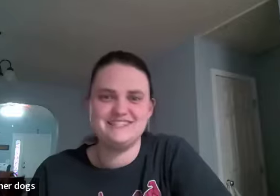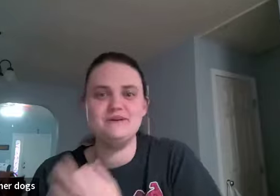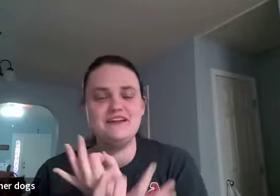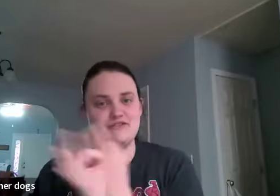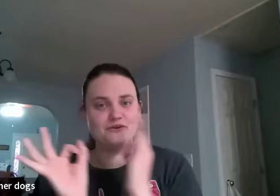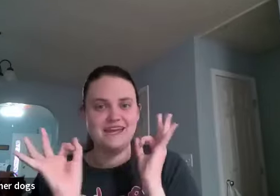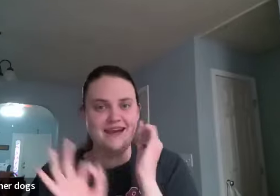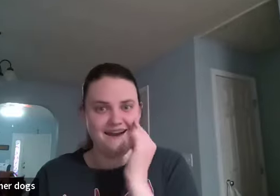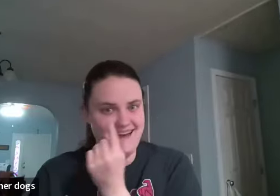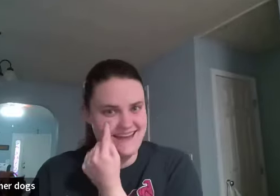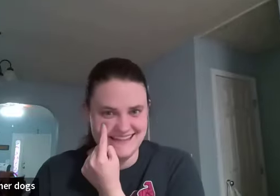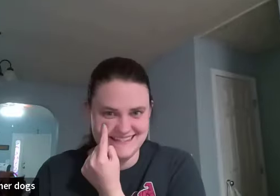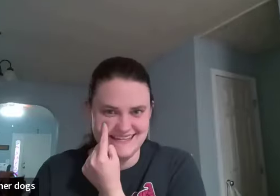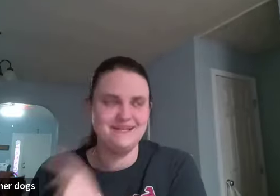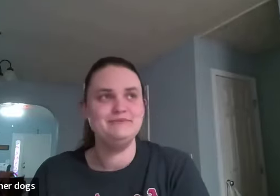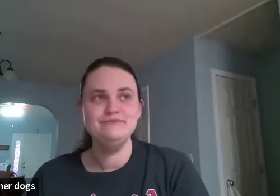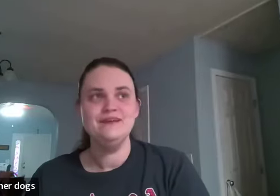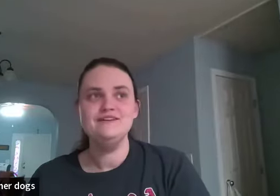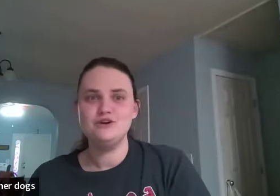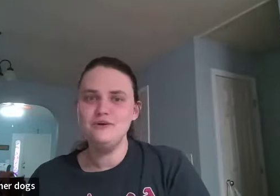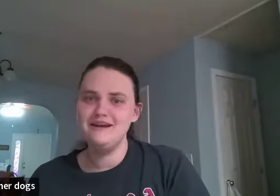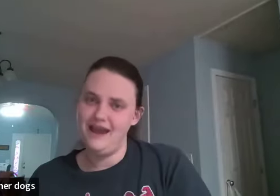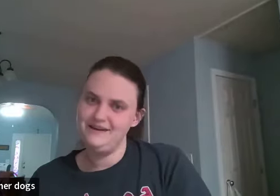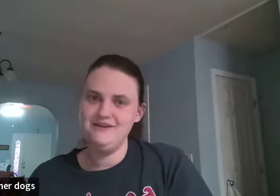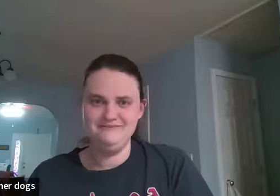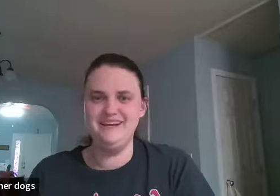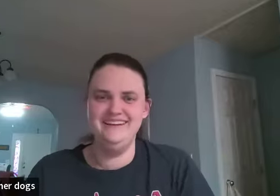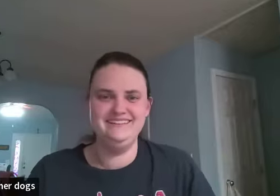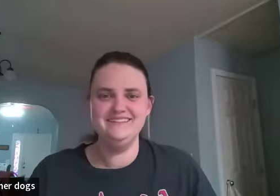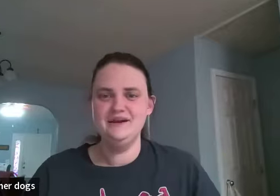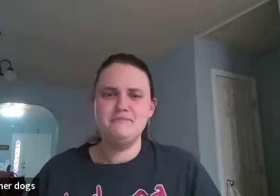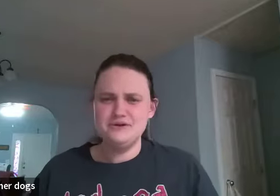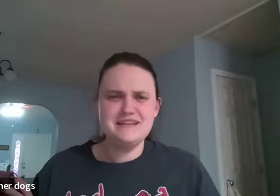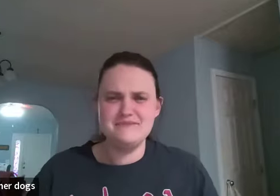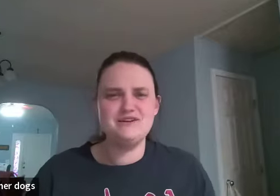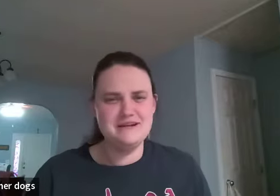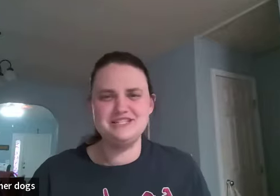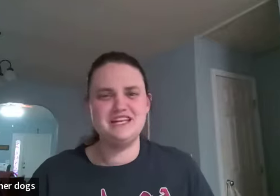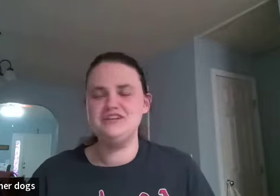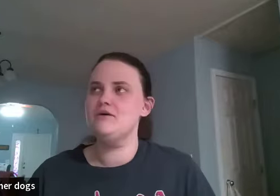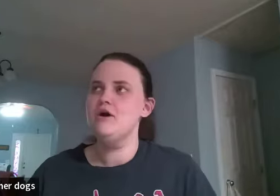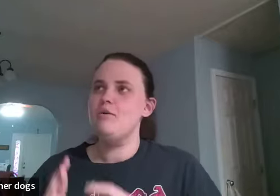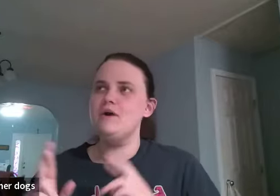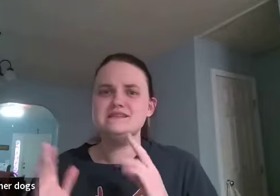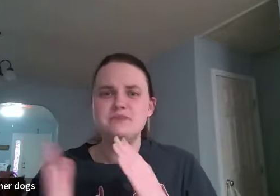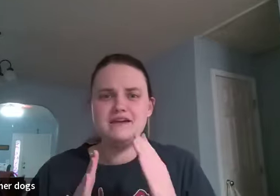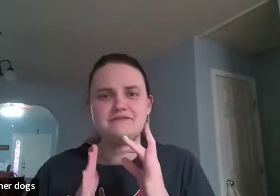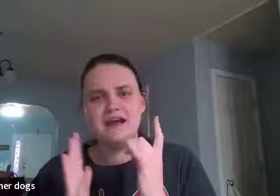Because they'll be like, free eyes. And I'm like, don't worry, I know. Most of the time, it's always just like, what's the plan for